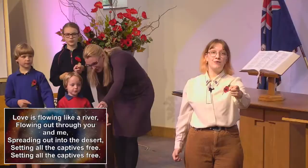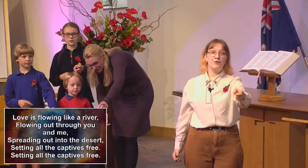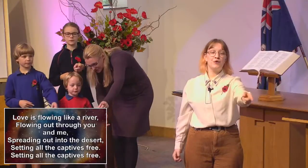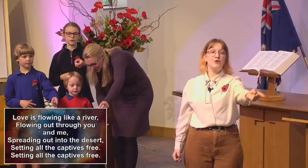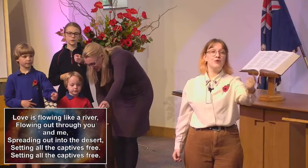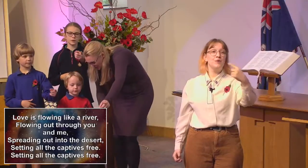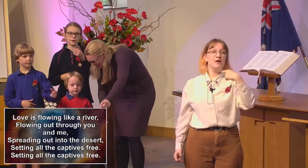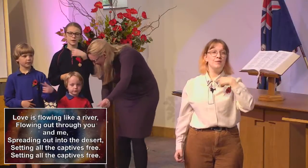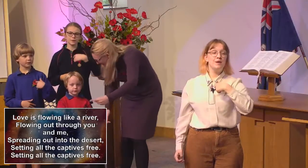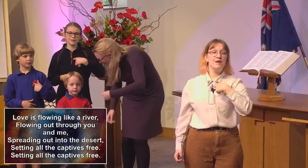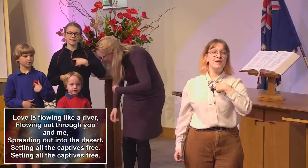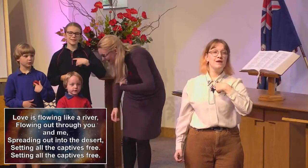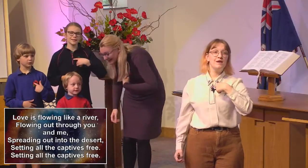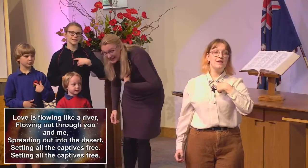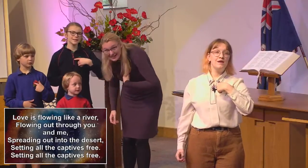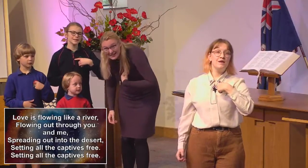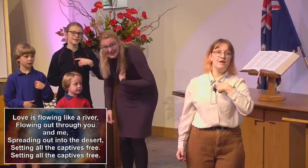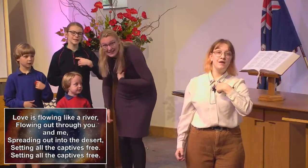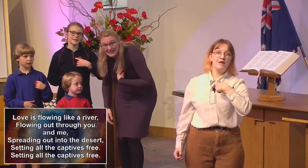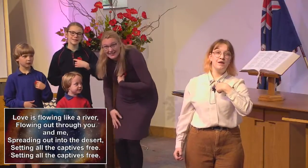flowing after you and me,